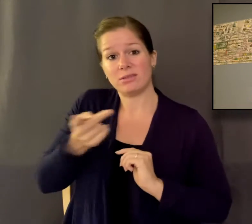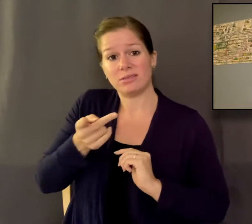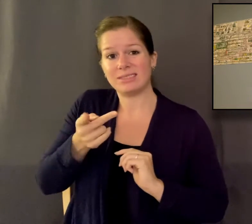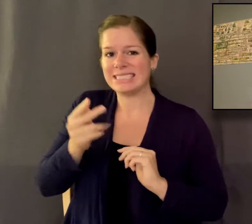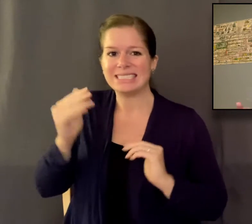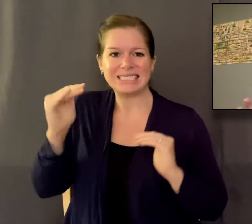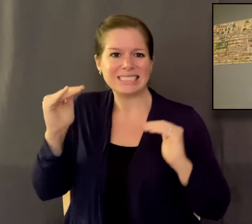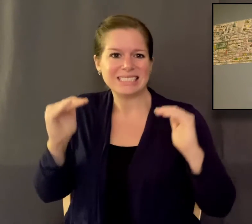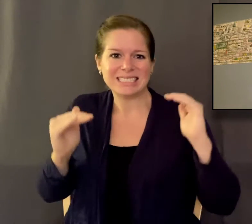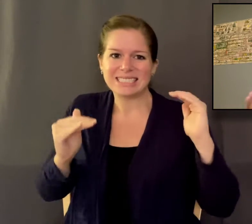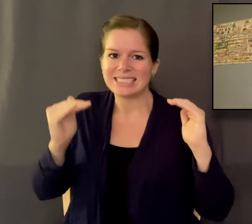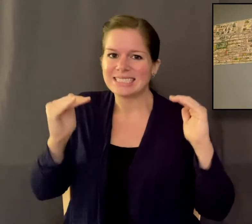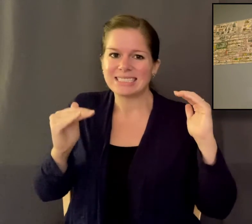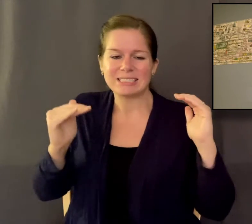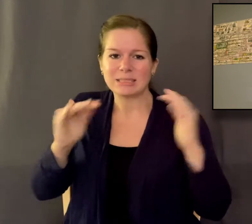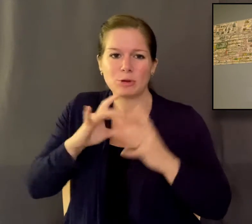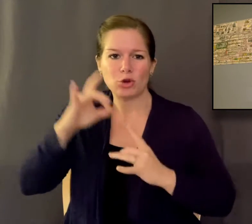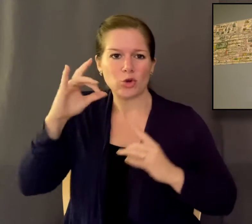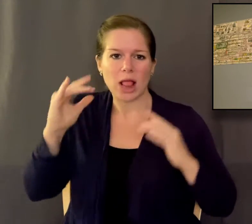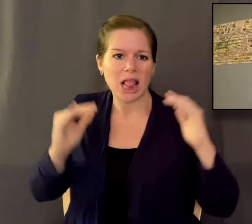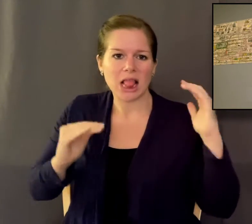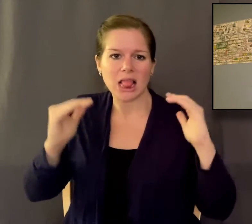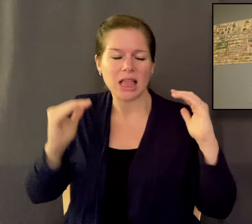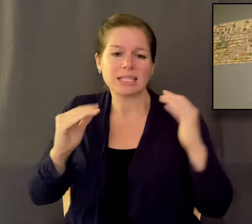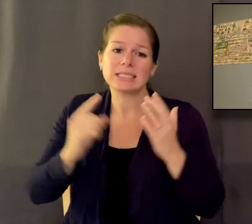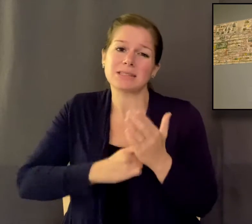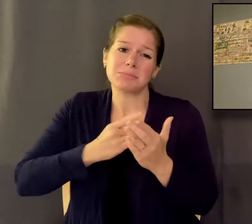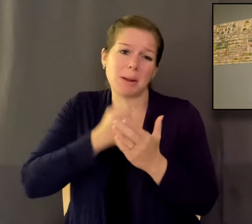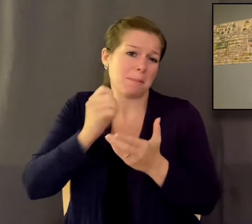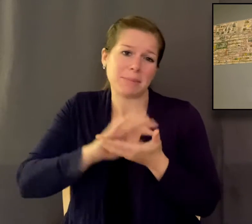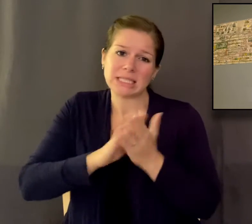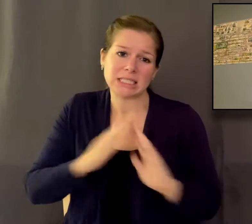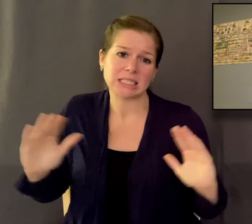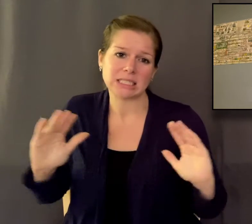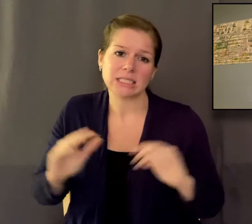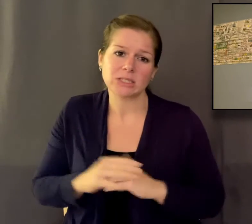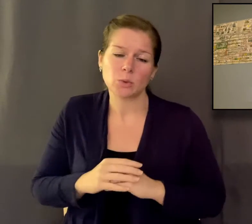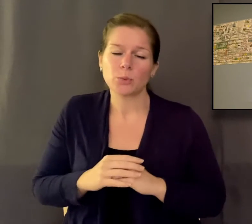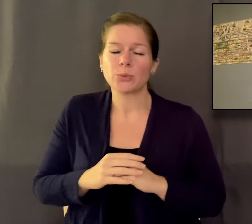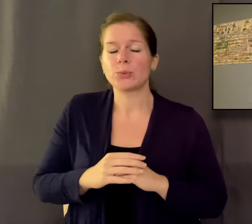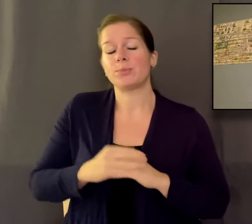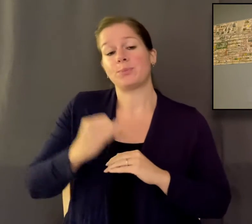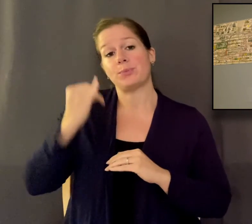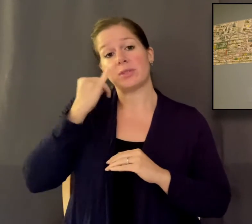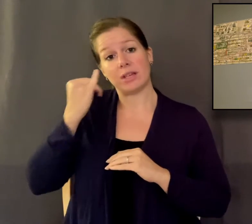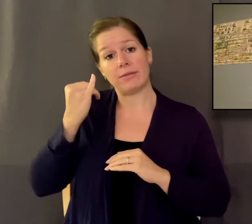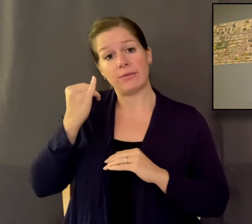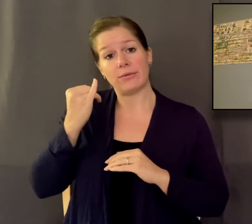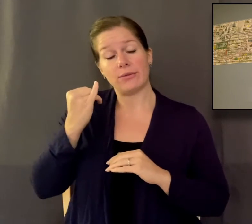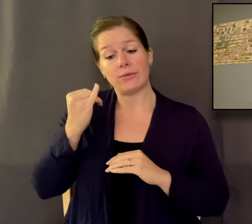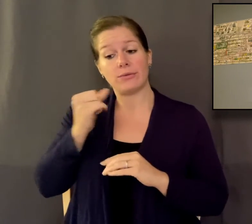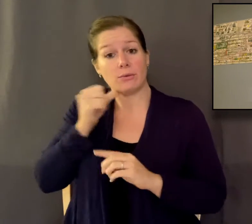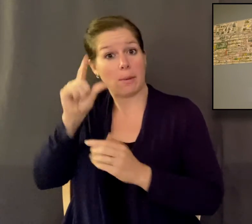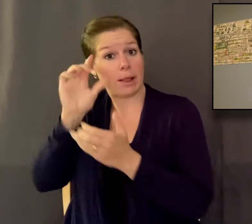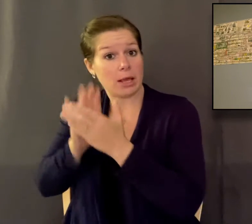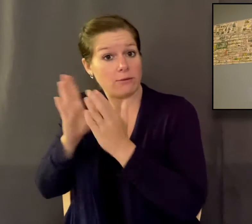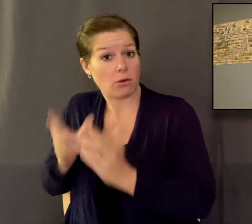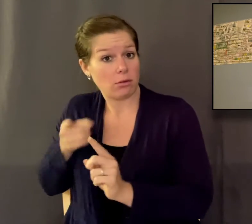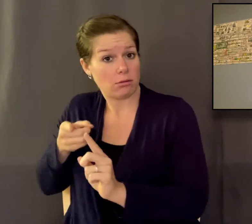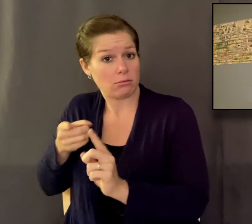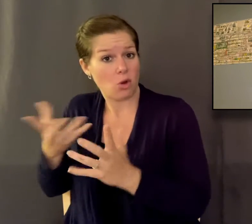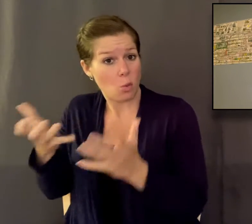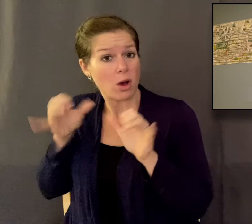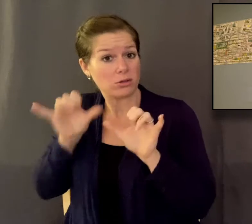like that, it sometimes isn't the most peaceful situation. So if the unbeliever consents to stay and decides to stay, wonderful,